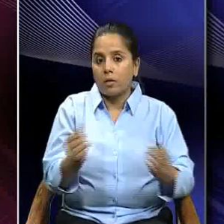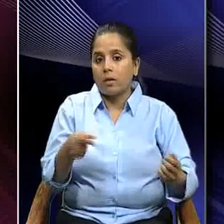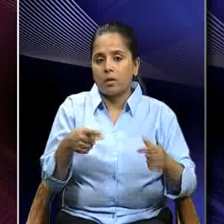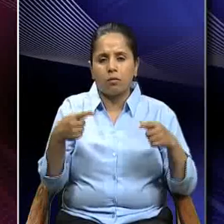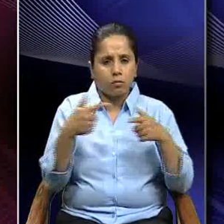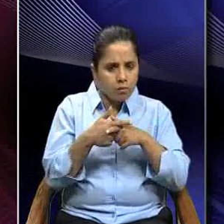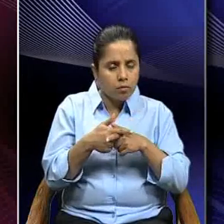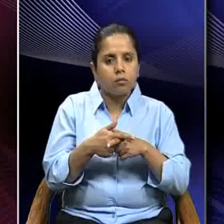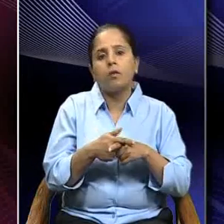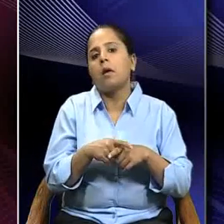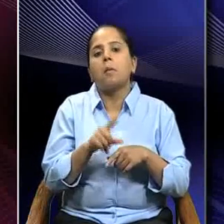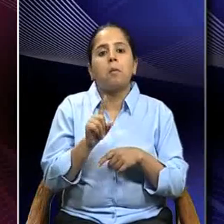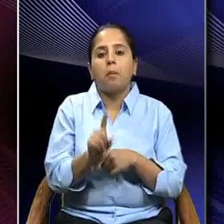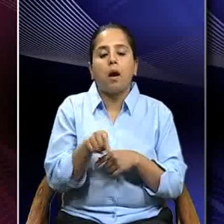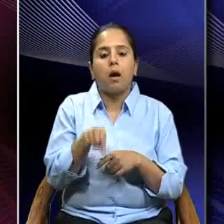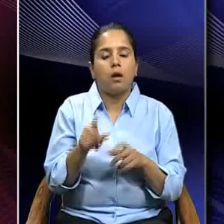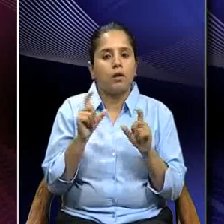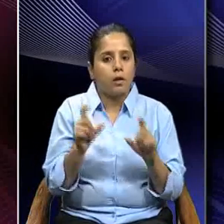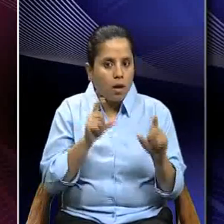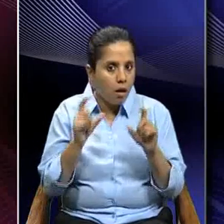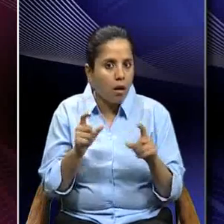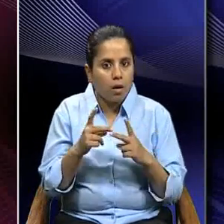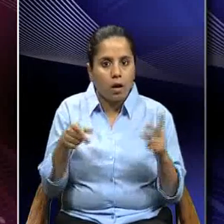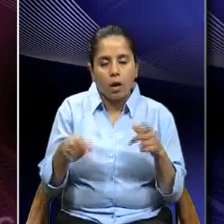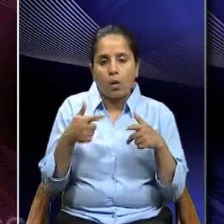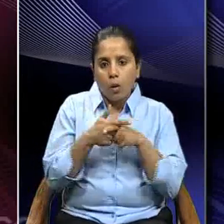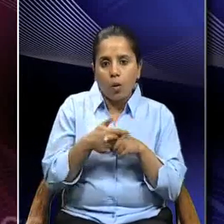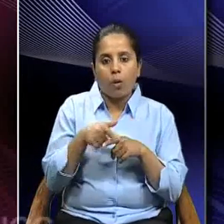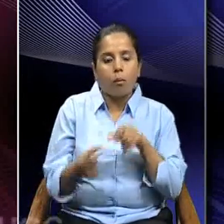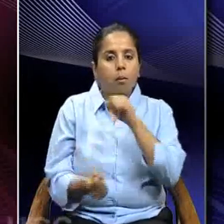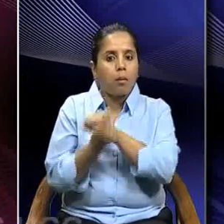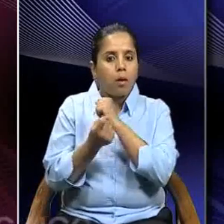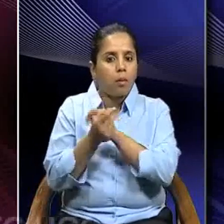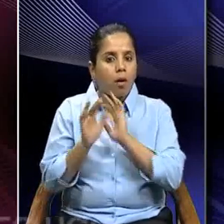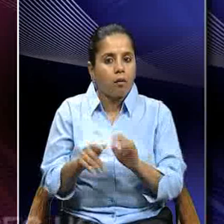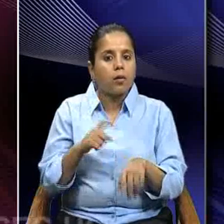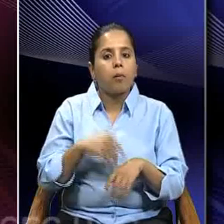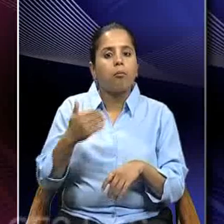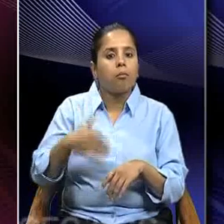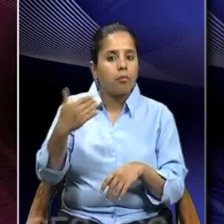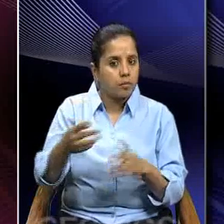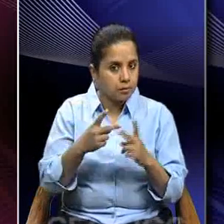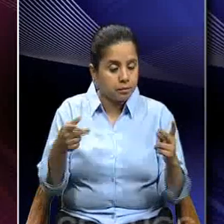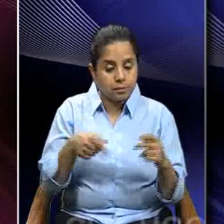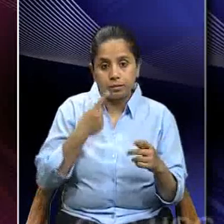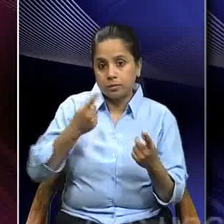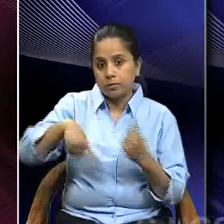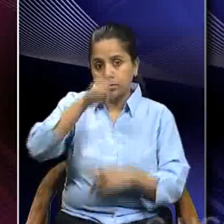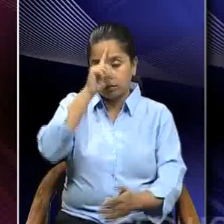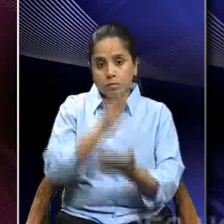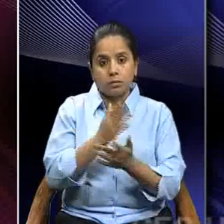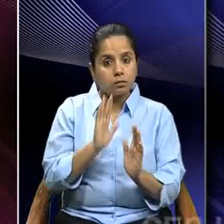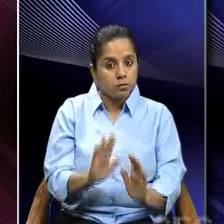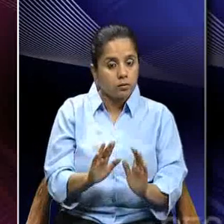conflict rather than taking care of those conflicts which arise in due course of time. Here we believe in